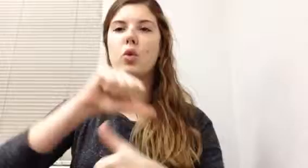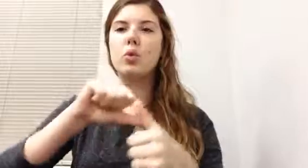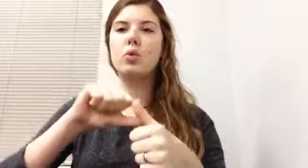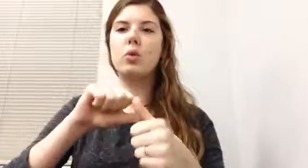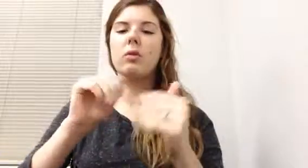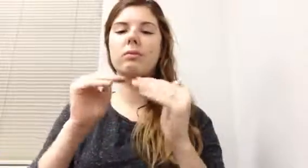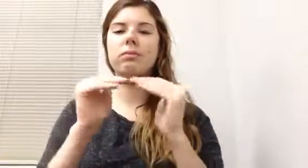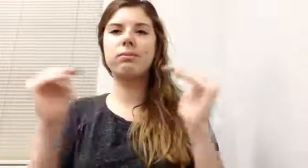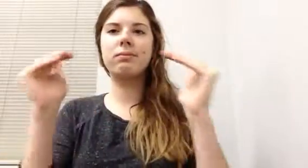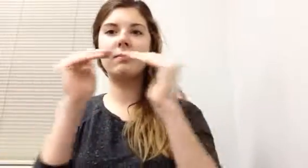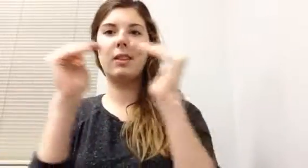another.